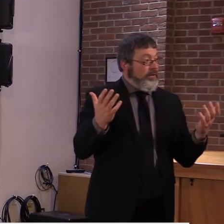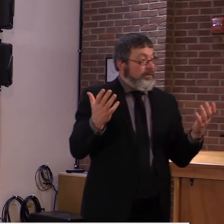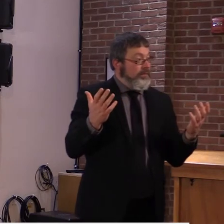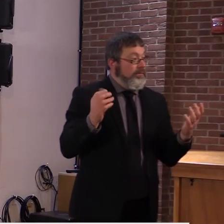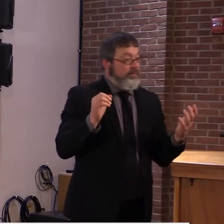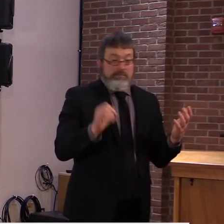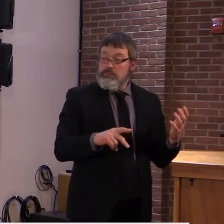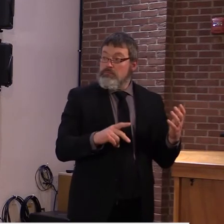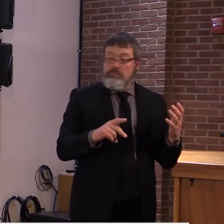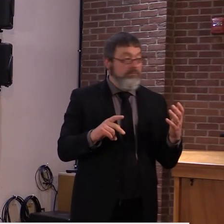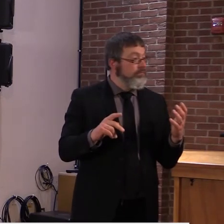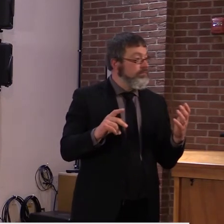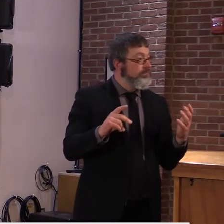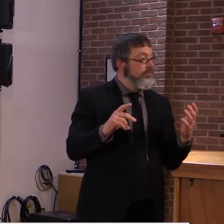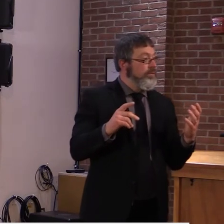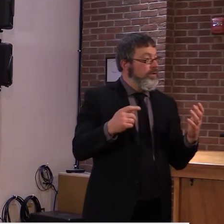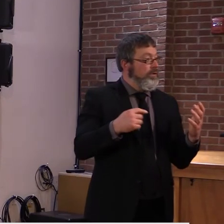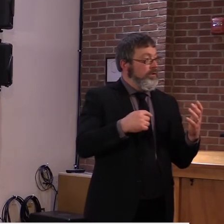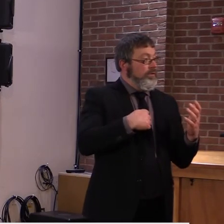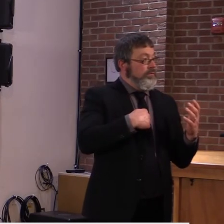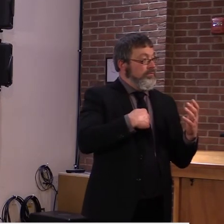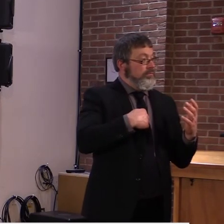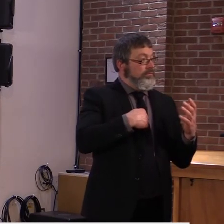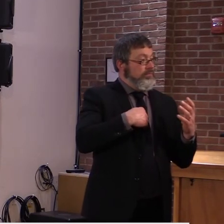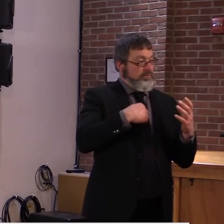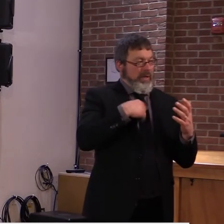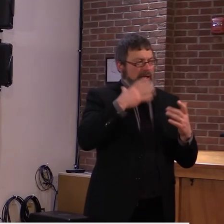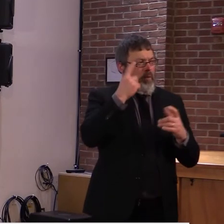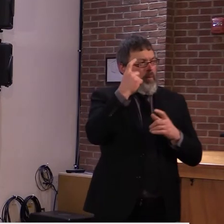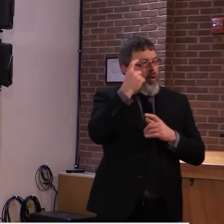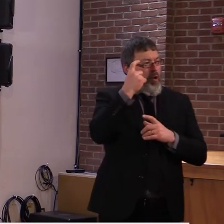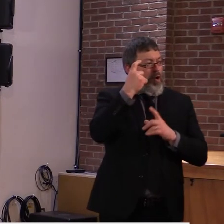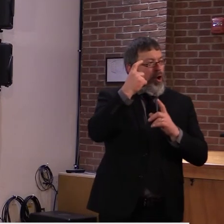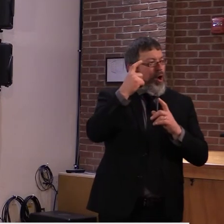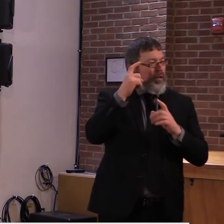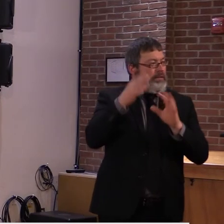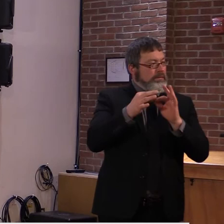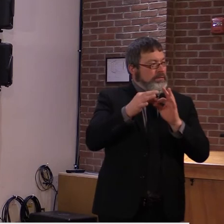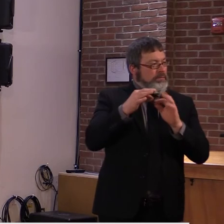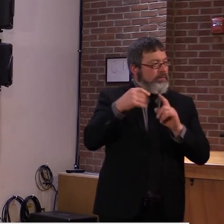and I believe we have one follow-up question from Mike Donahue.